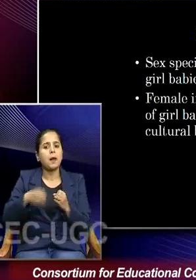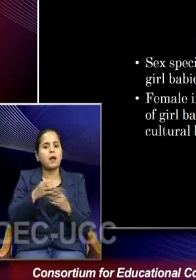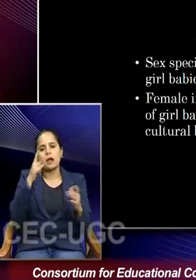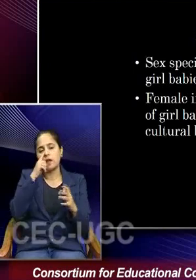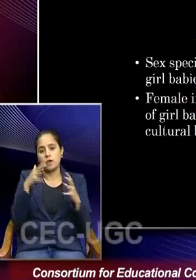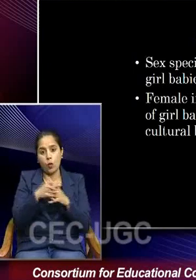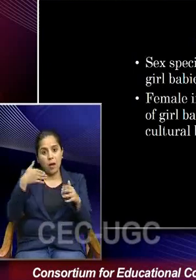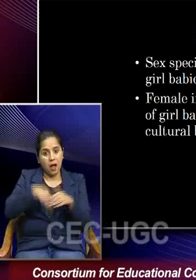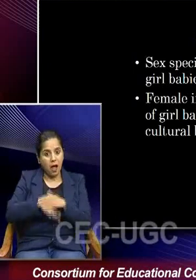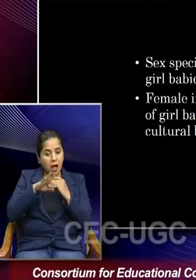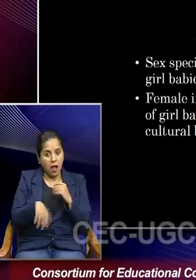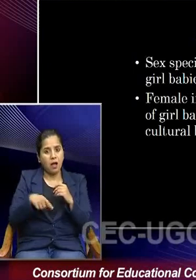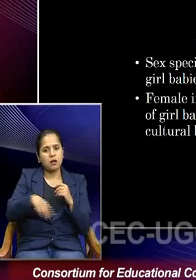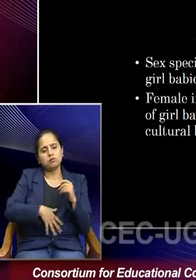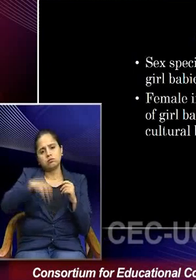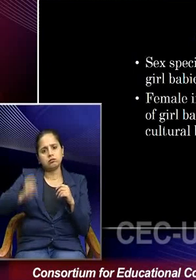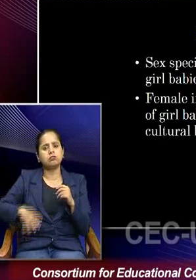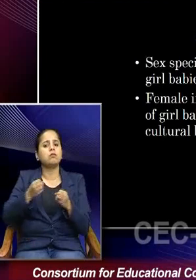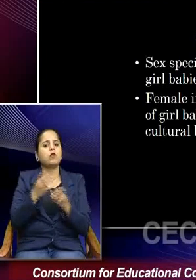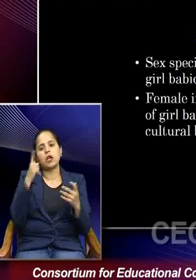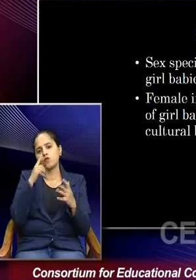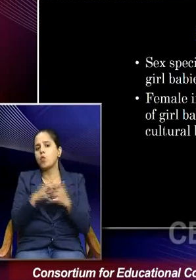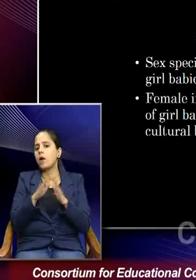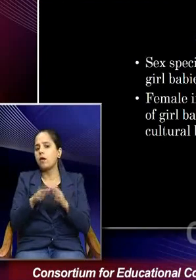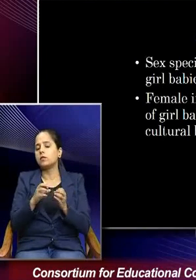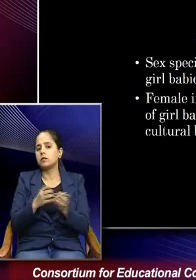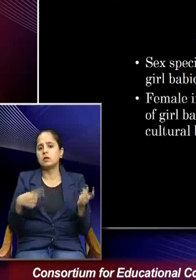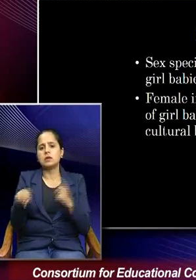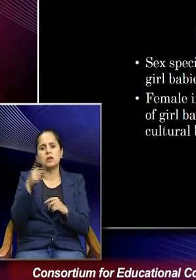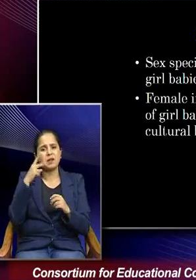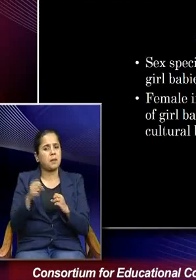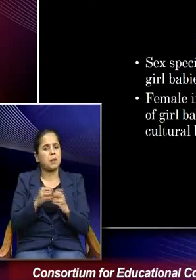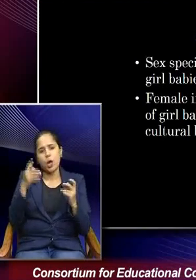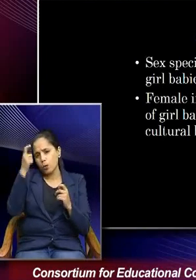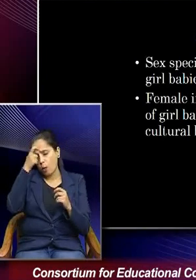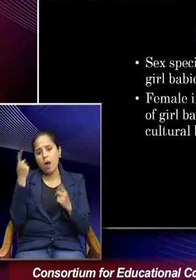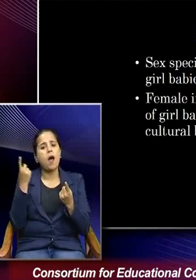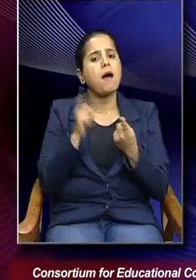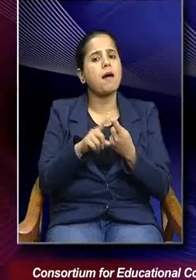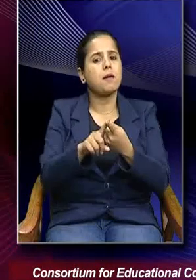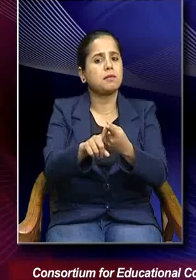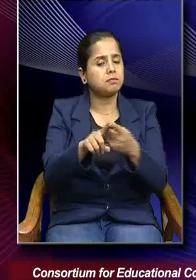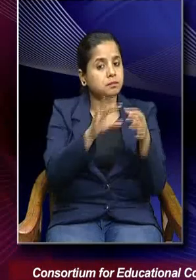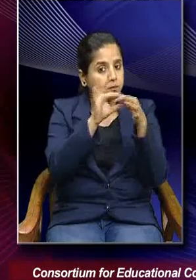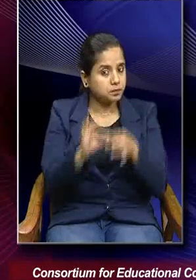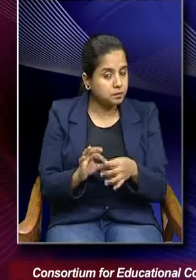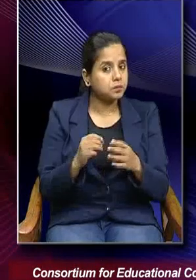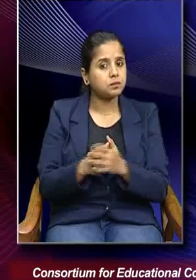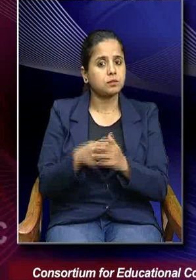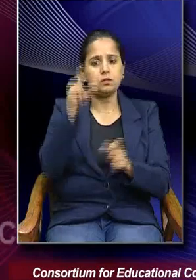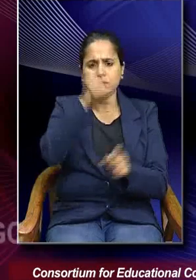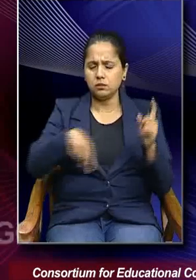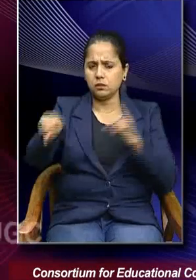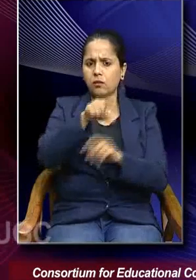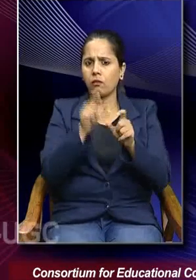female fetus in the wombs of the women. And it has led to a lot of problems related to the